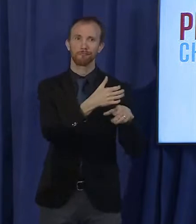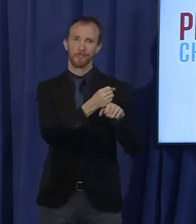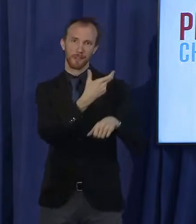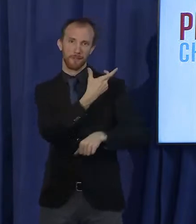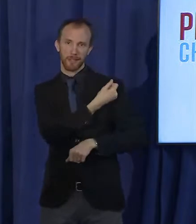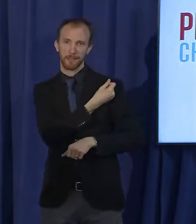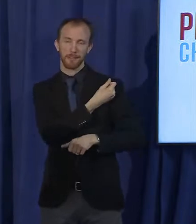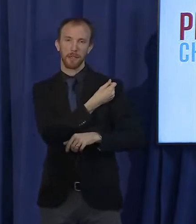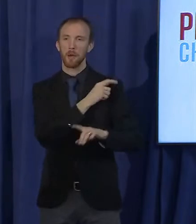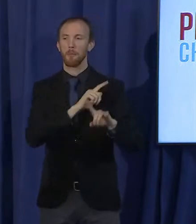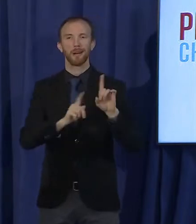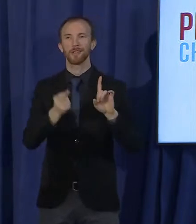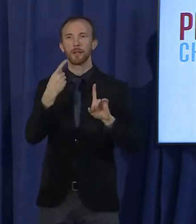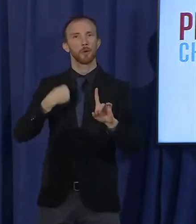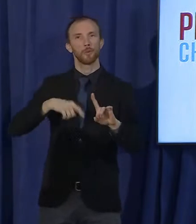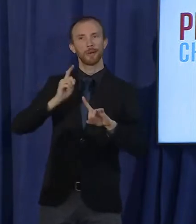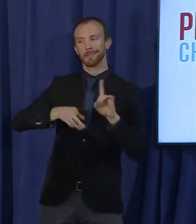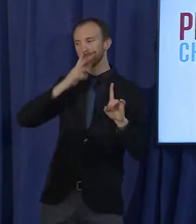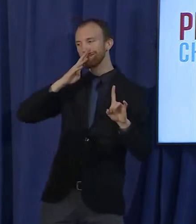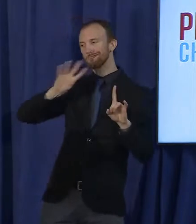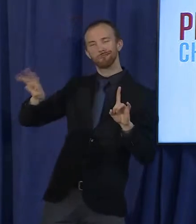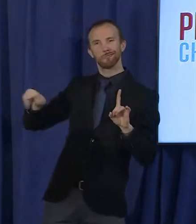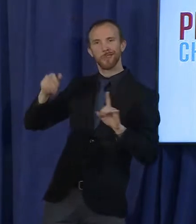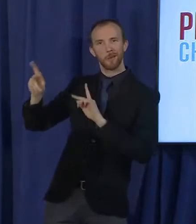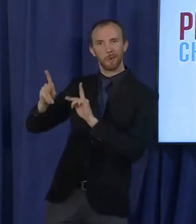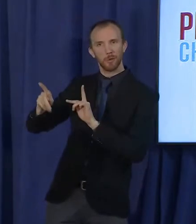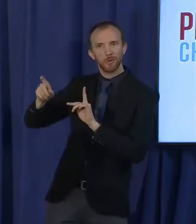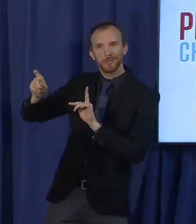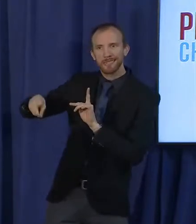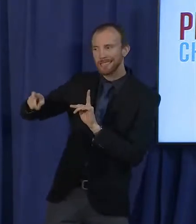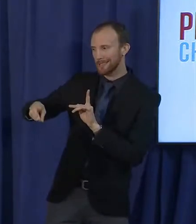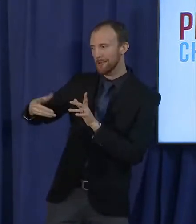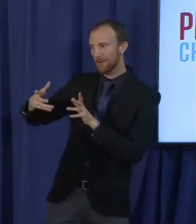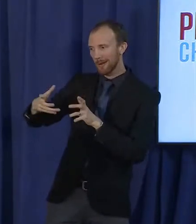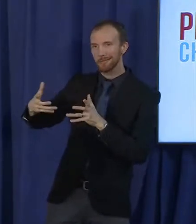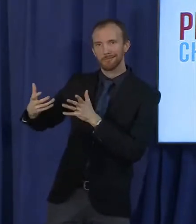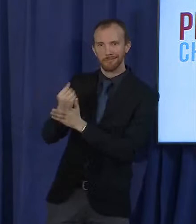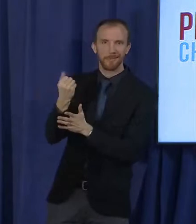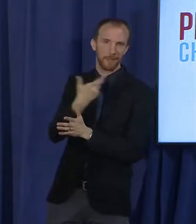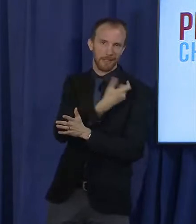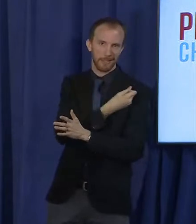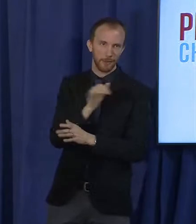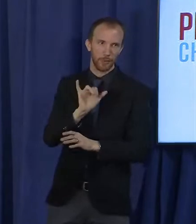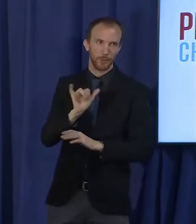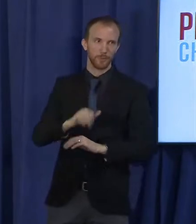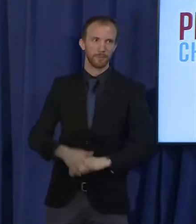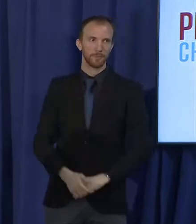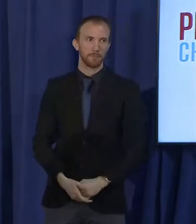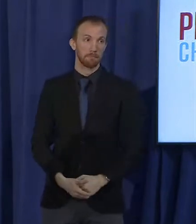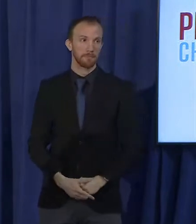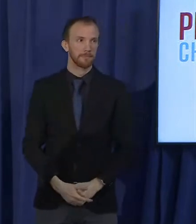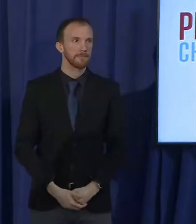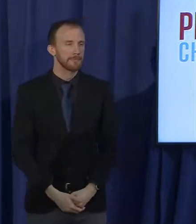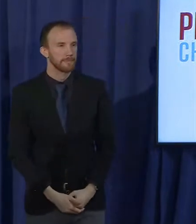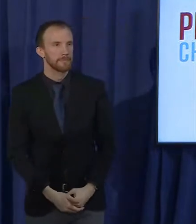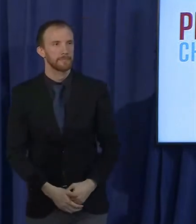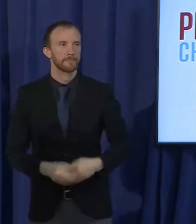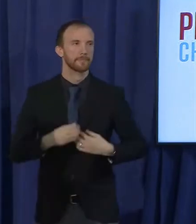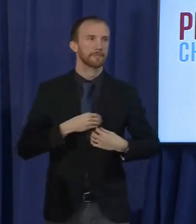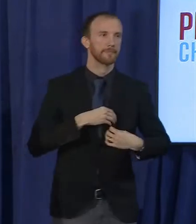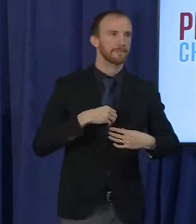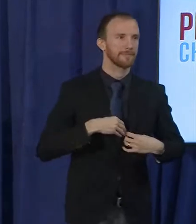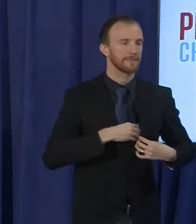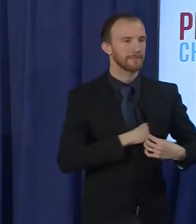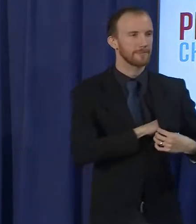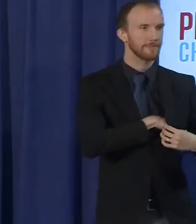other populations that really need to make sure that they can get vaccine as well. This question is from